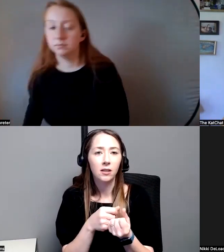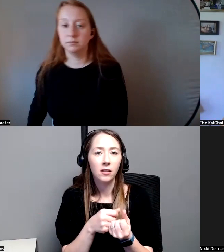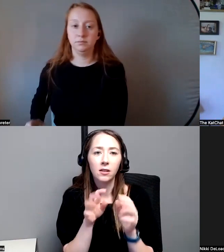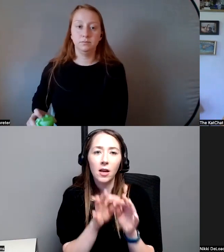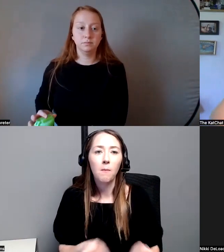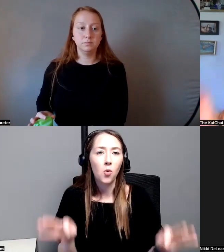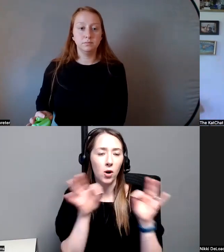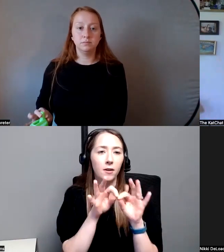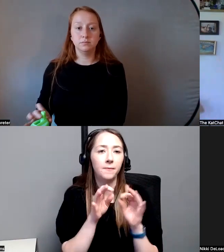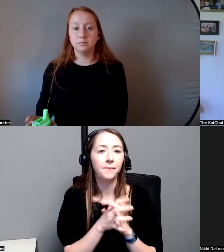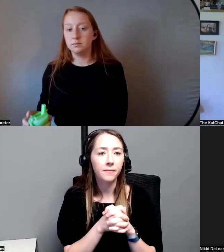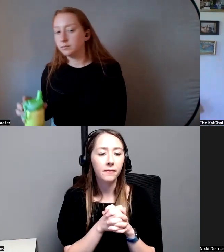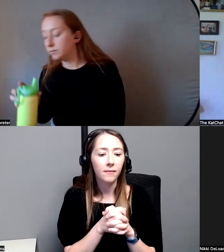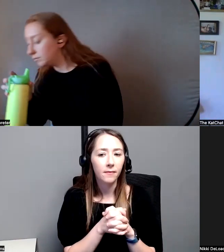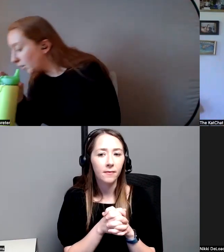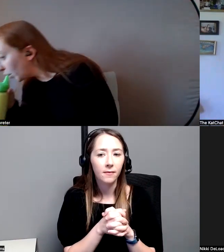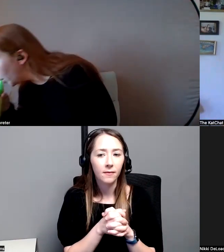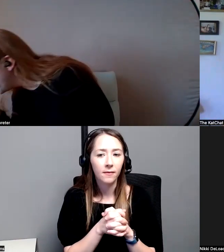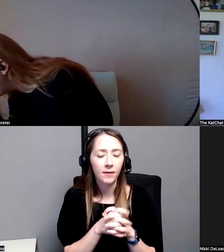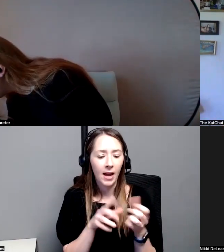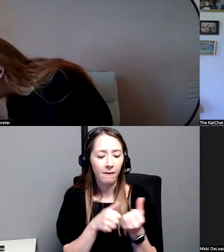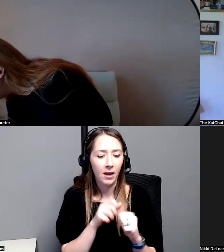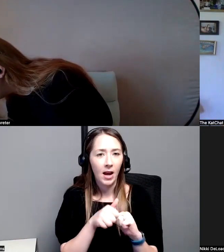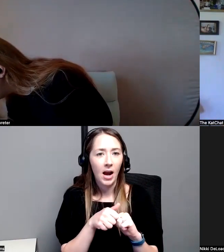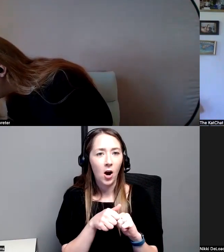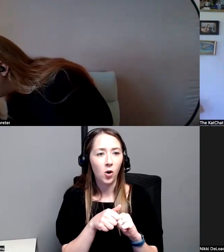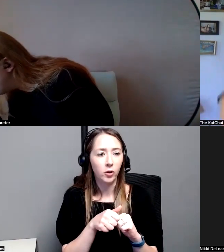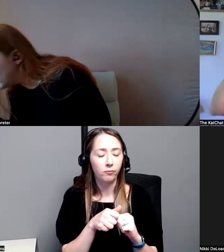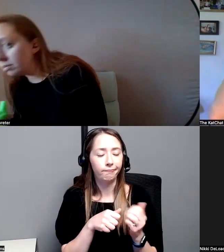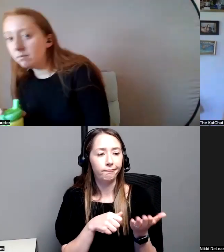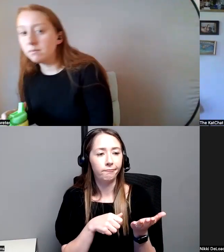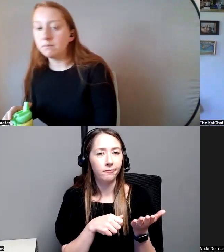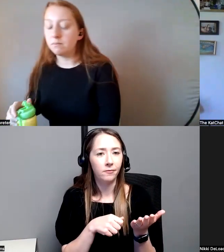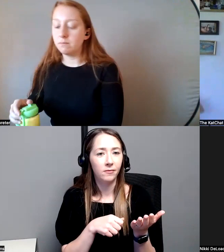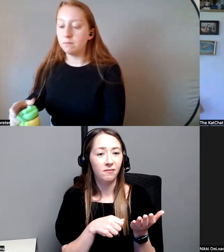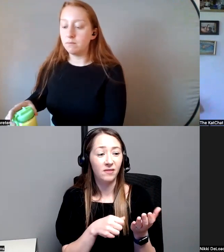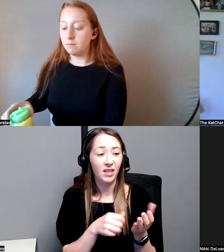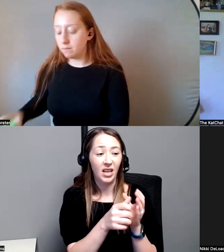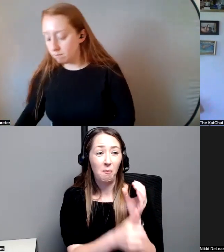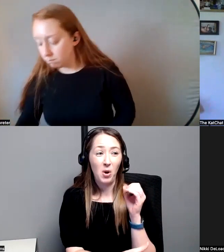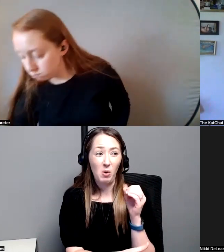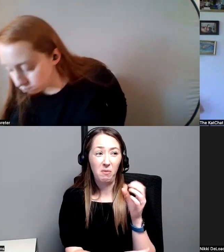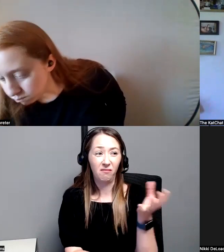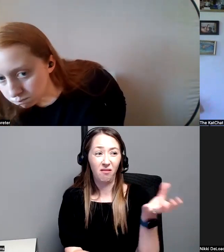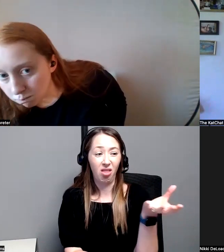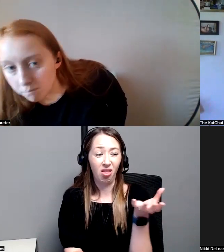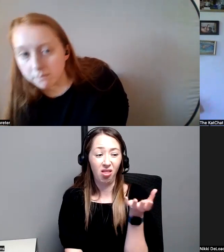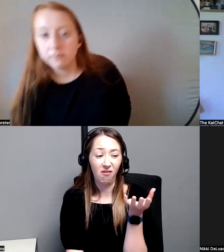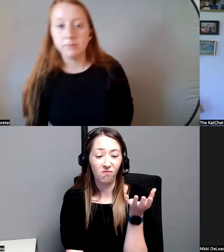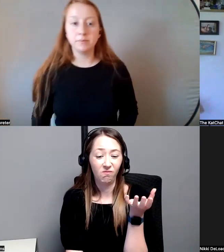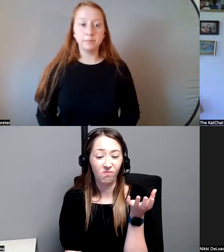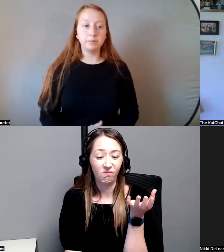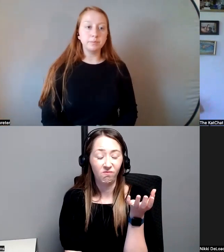It's the way that, you take a handful of, poop and you can spin it